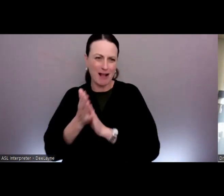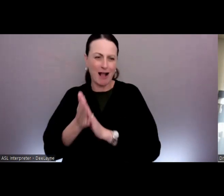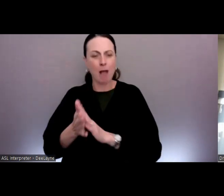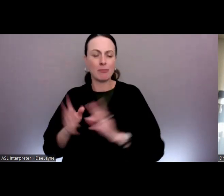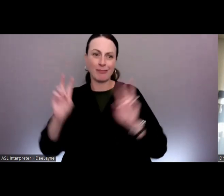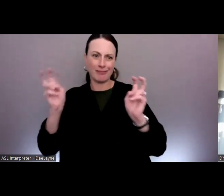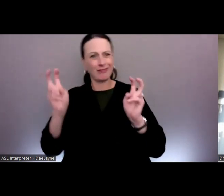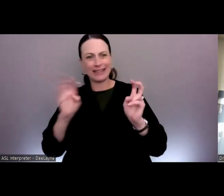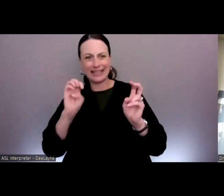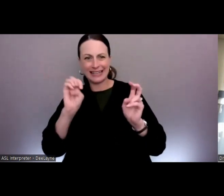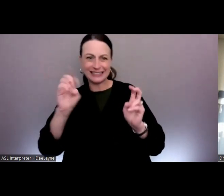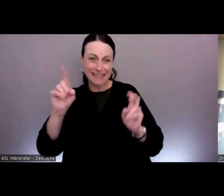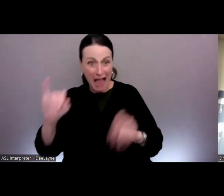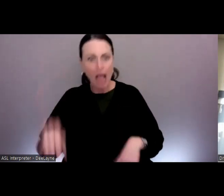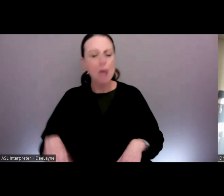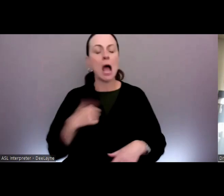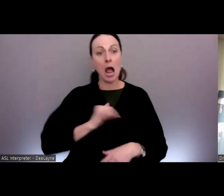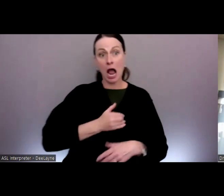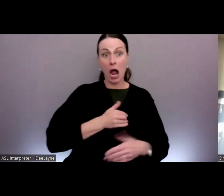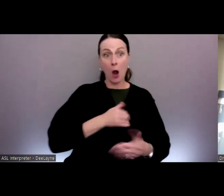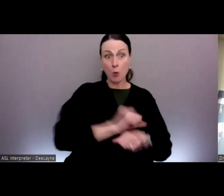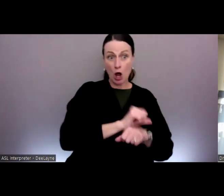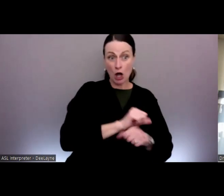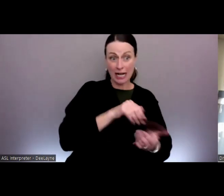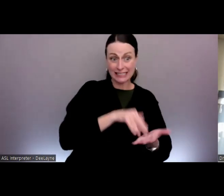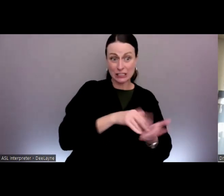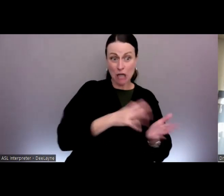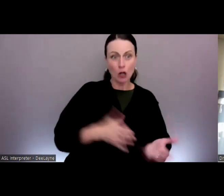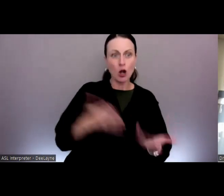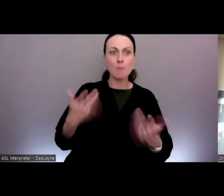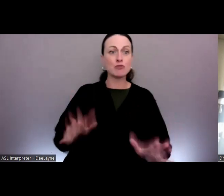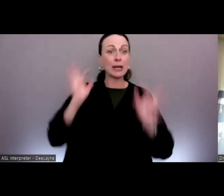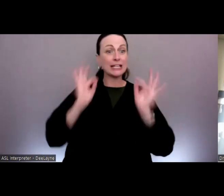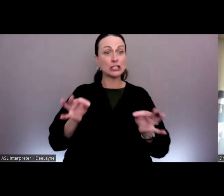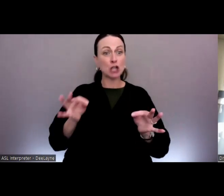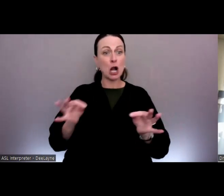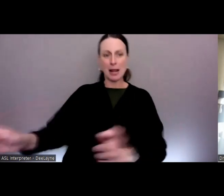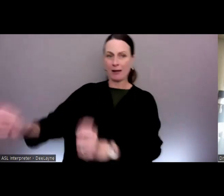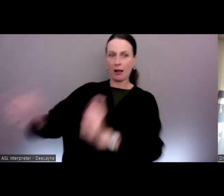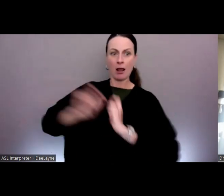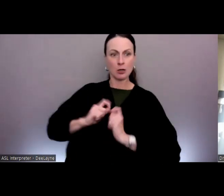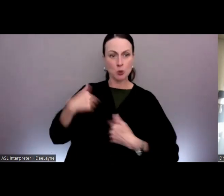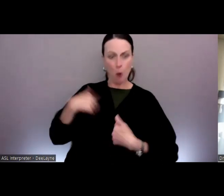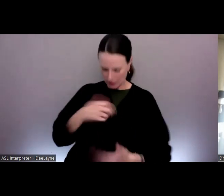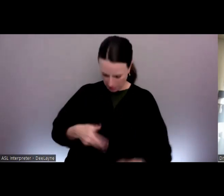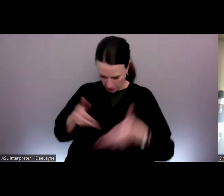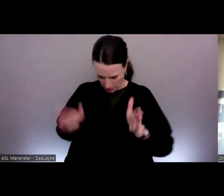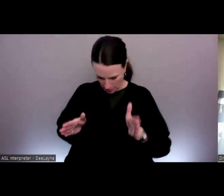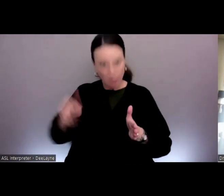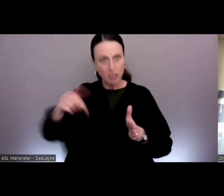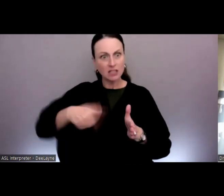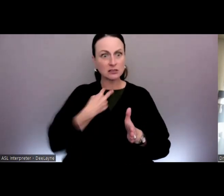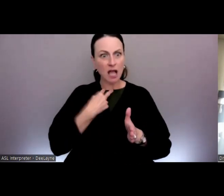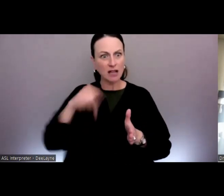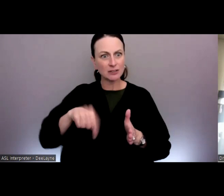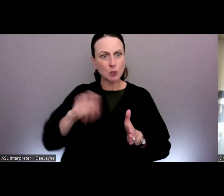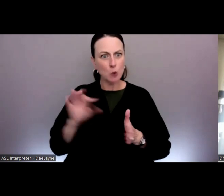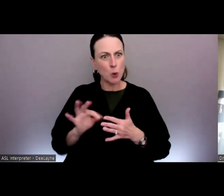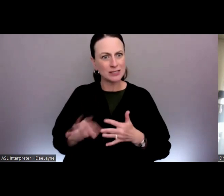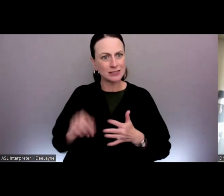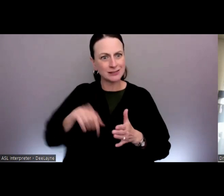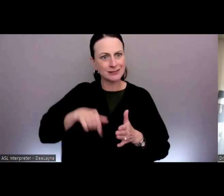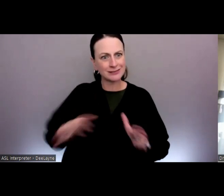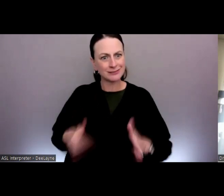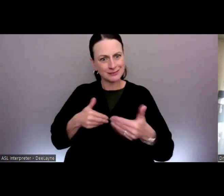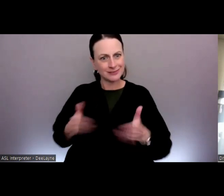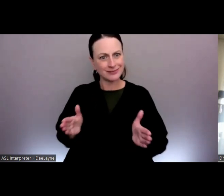notion that our work as scholars has been predetermined and prepackaged in ways that leave us no choices.